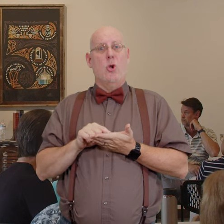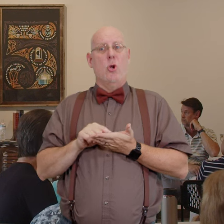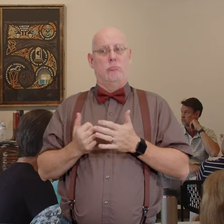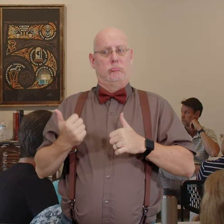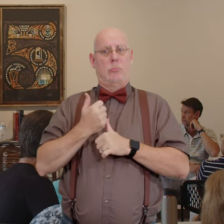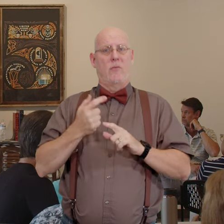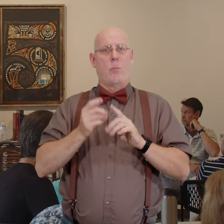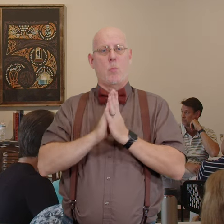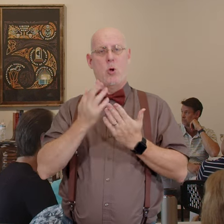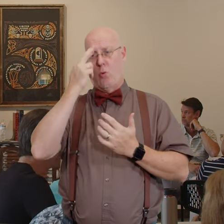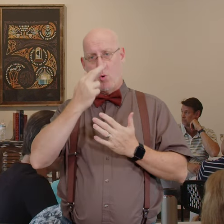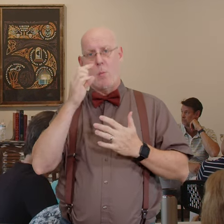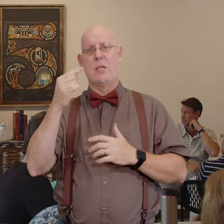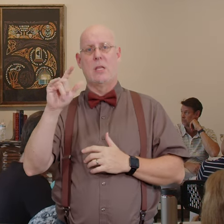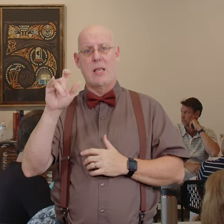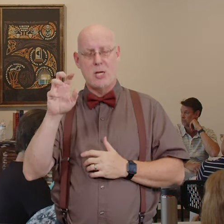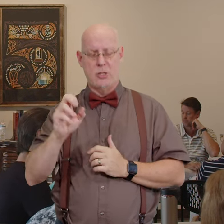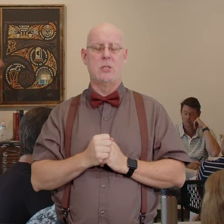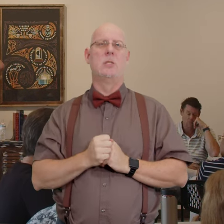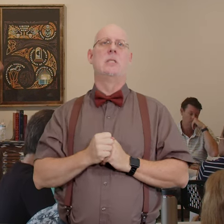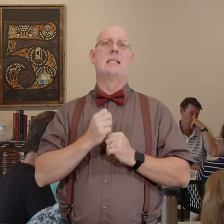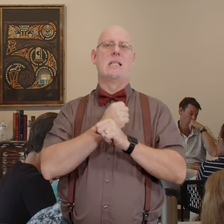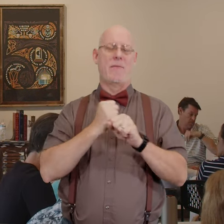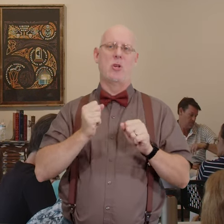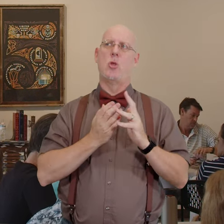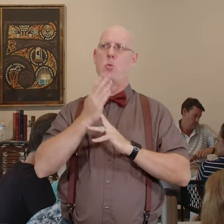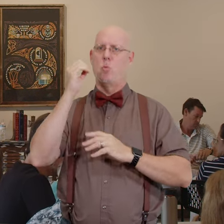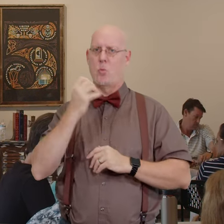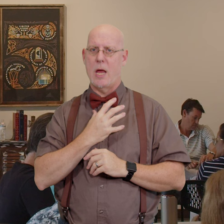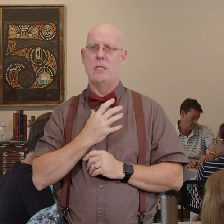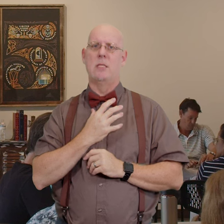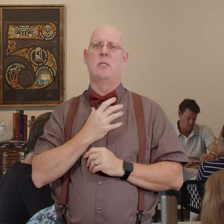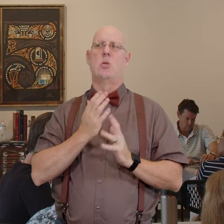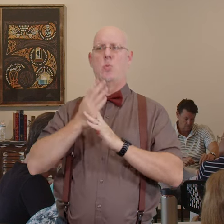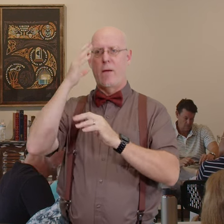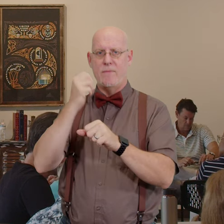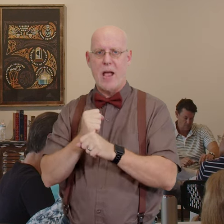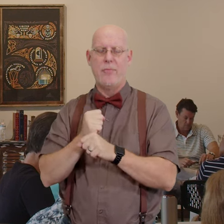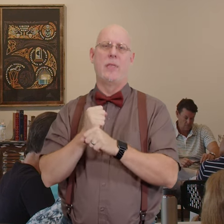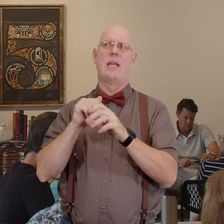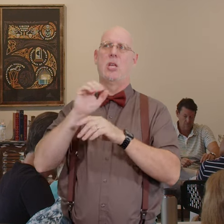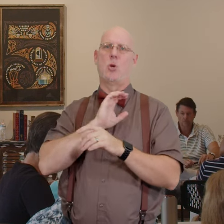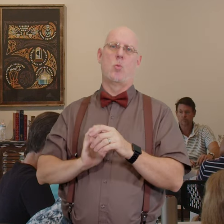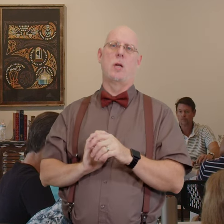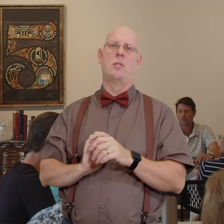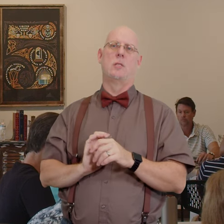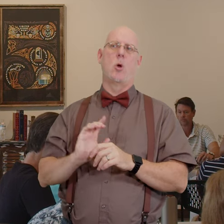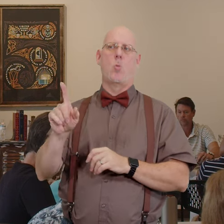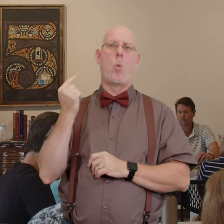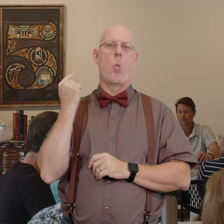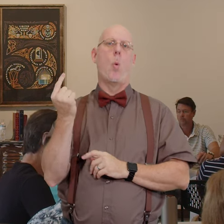Scripture, predominantly from the book of Romans and Galatians, that salvation is by grace, through faith, in